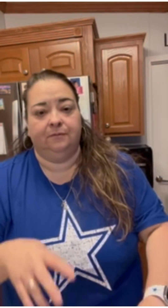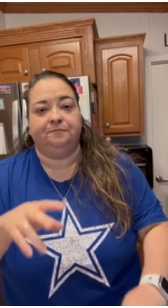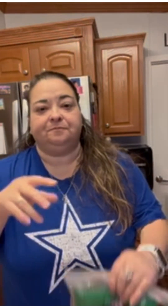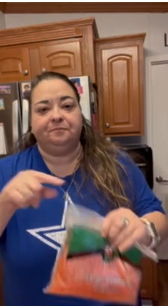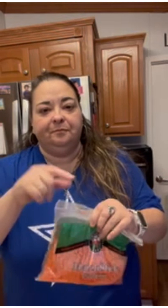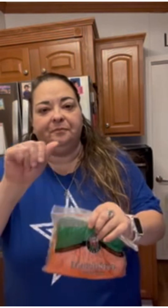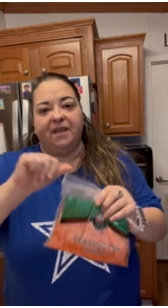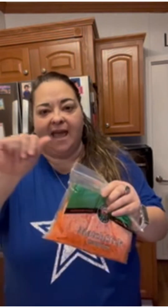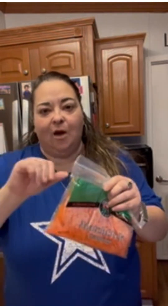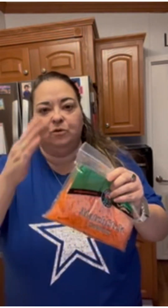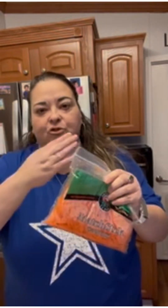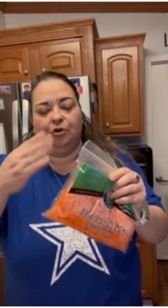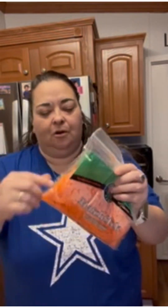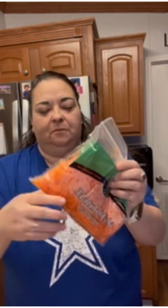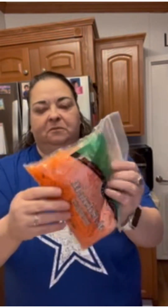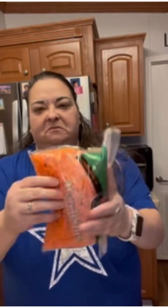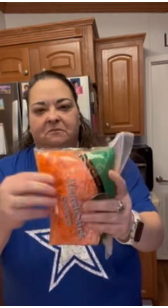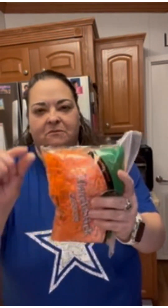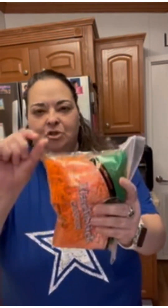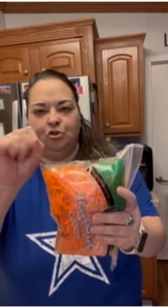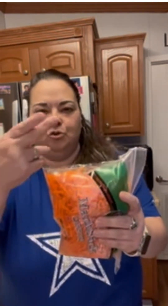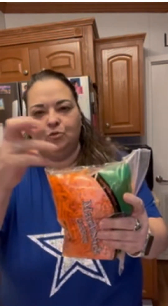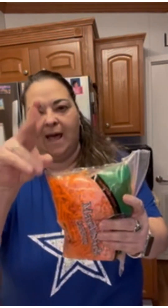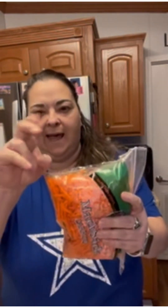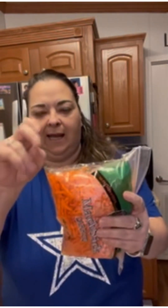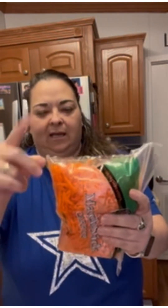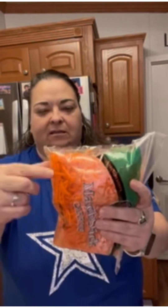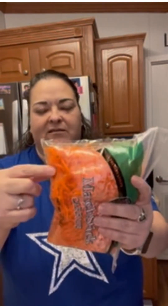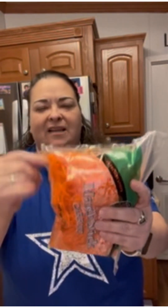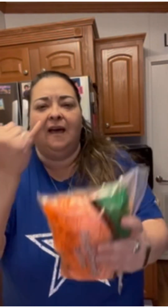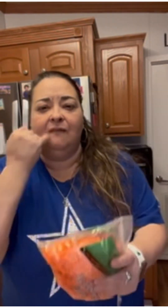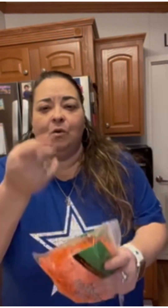prefer. And you need some shredded carrots.